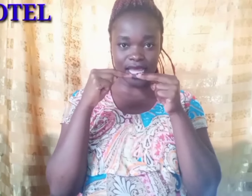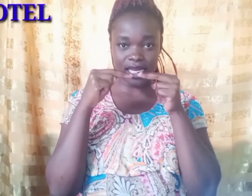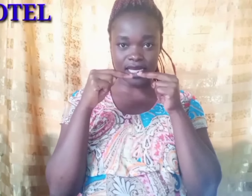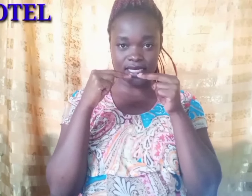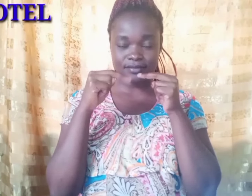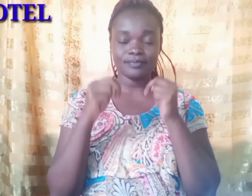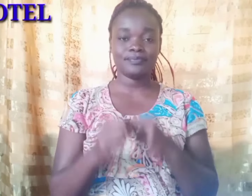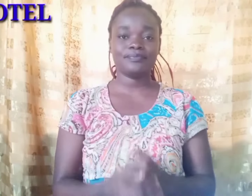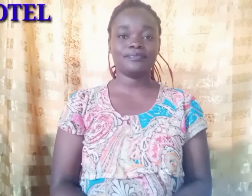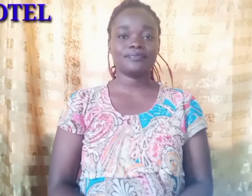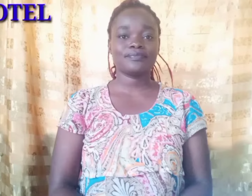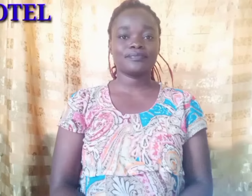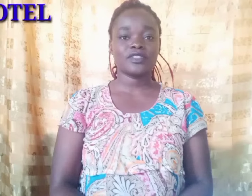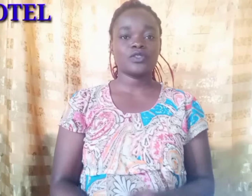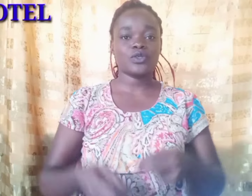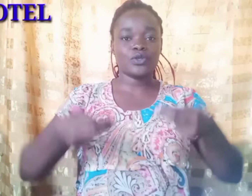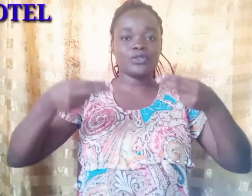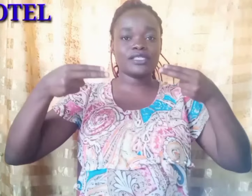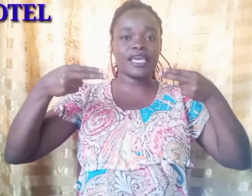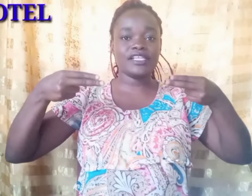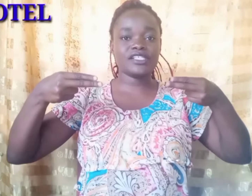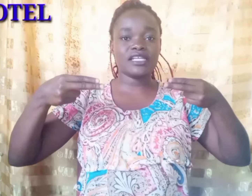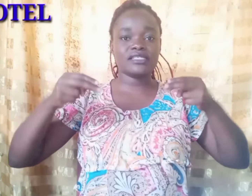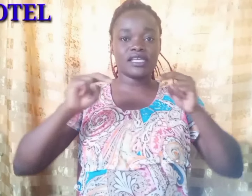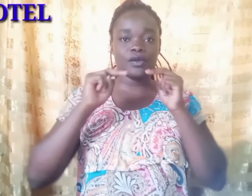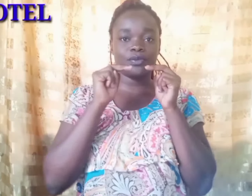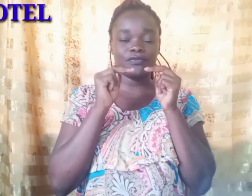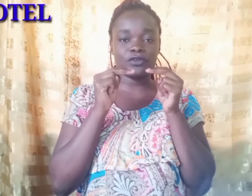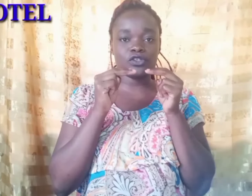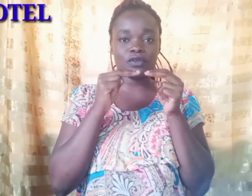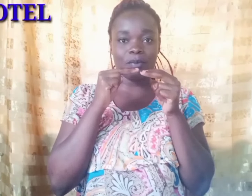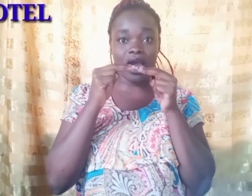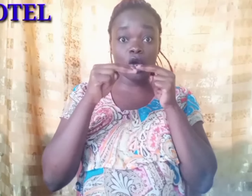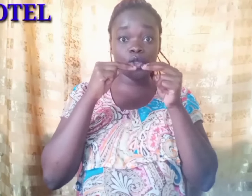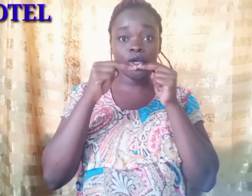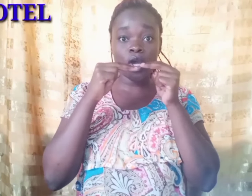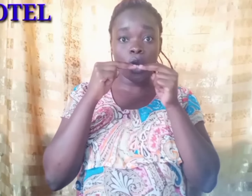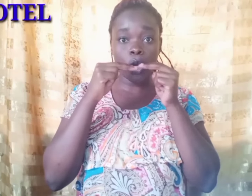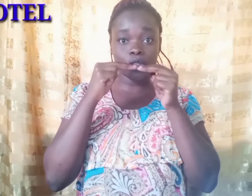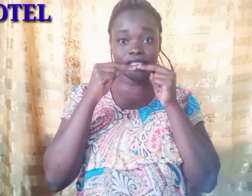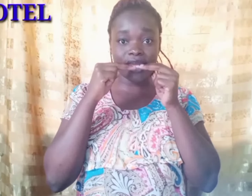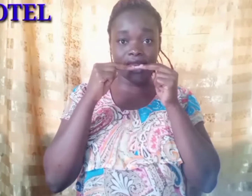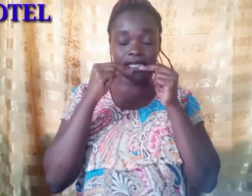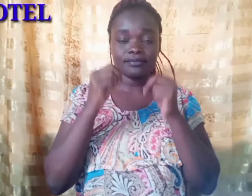Hotel. So use H hand shape in front of your mouth. Hotel.